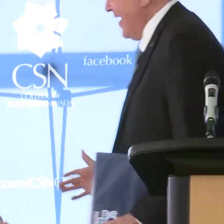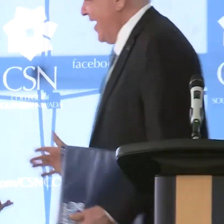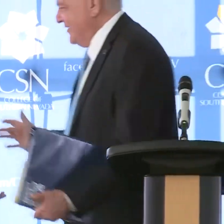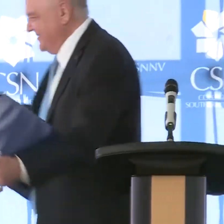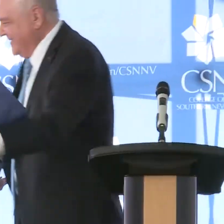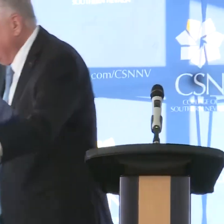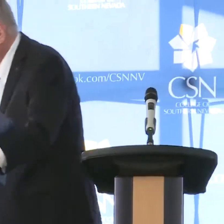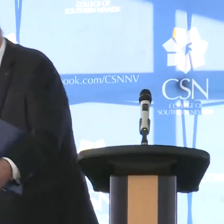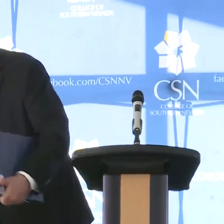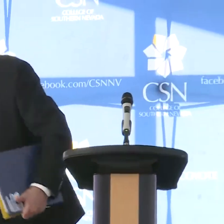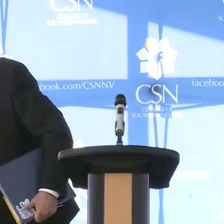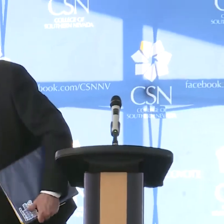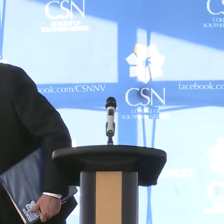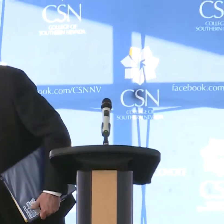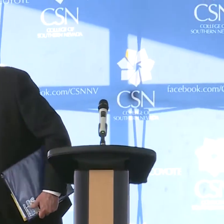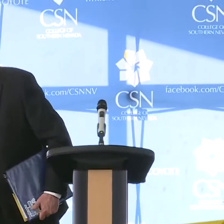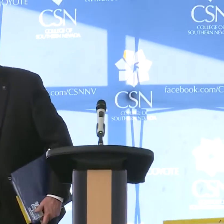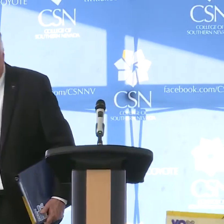$250,000!